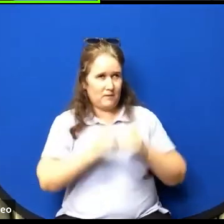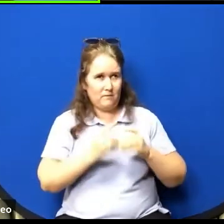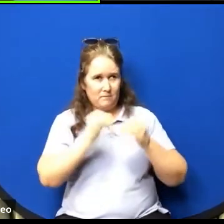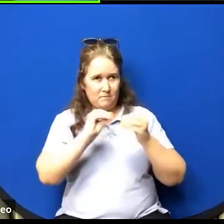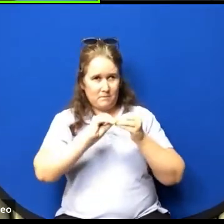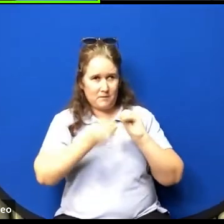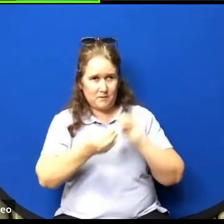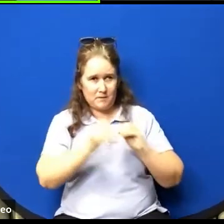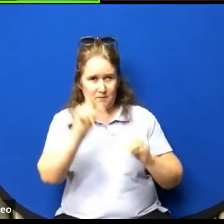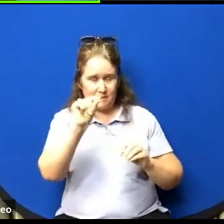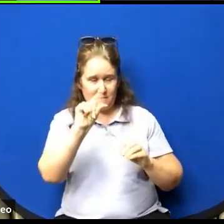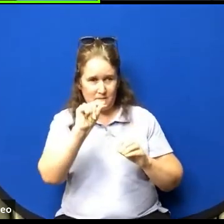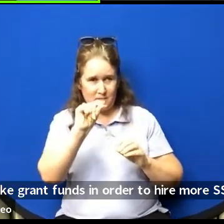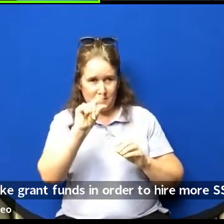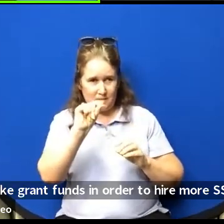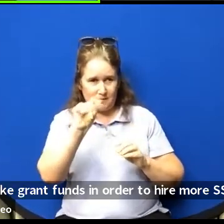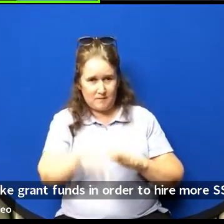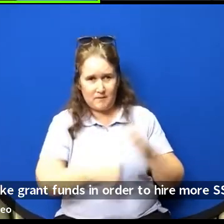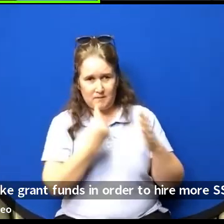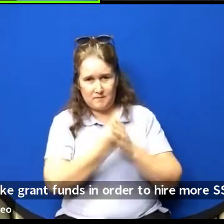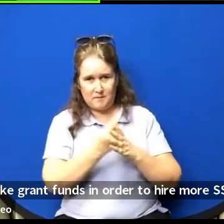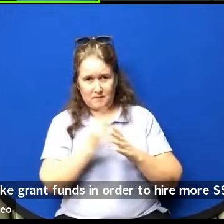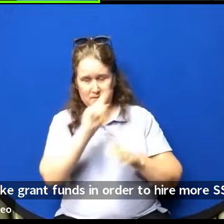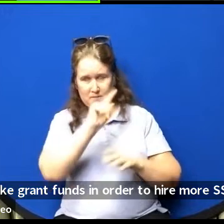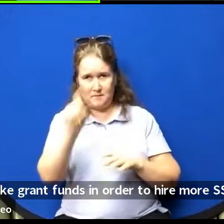to do this important work.